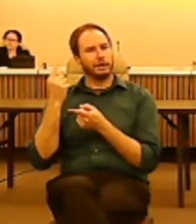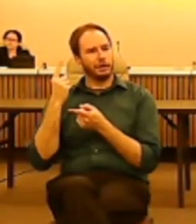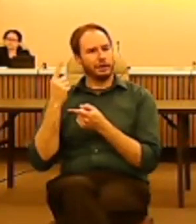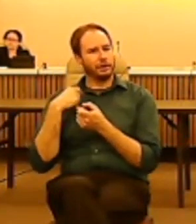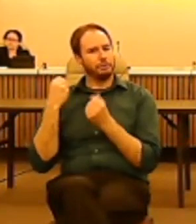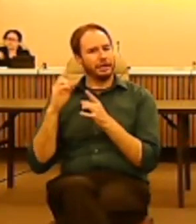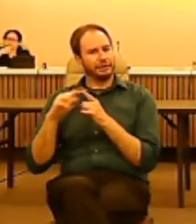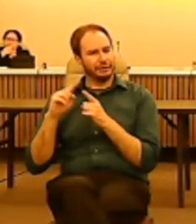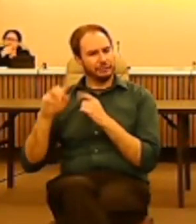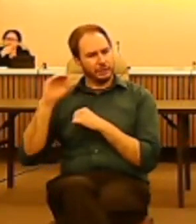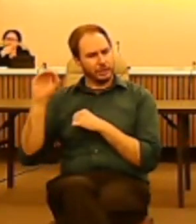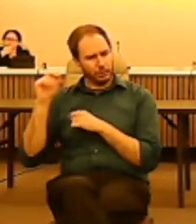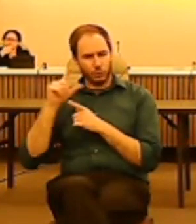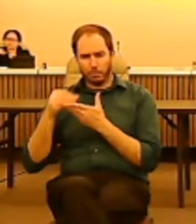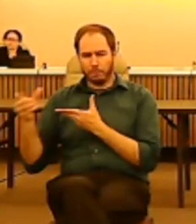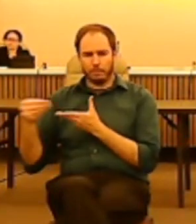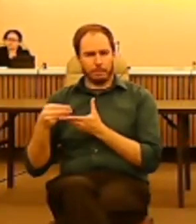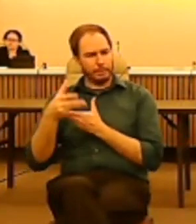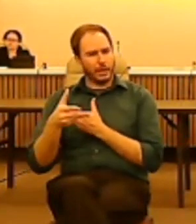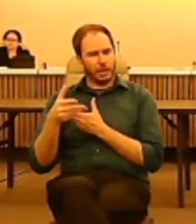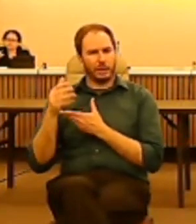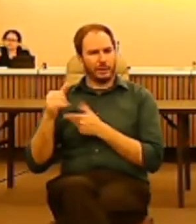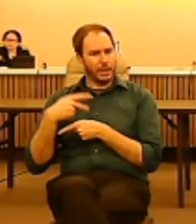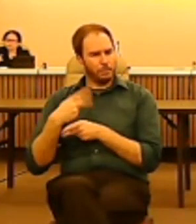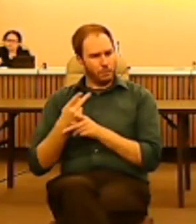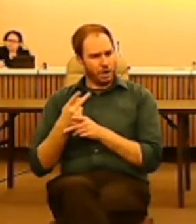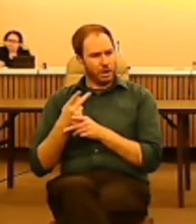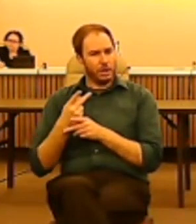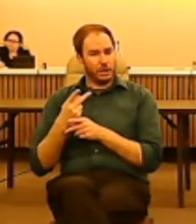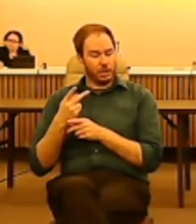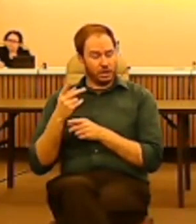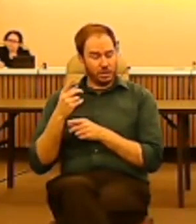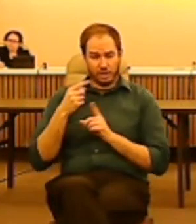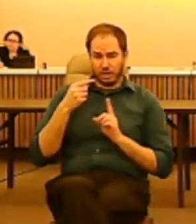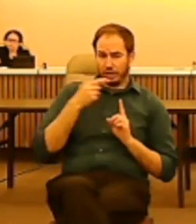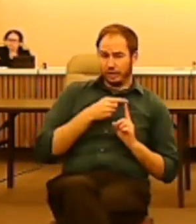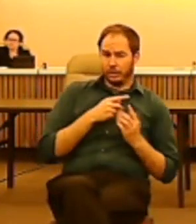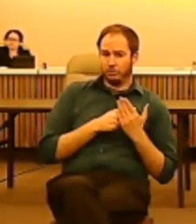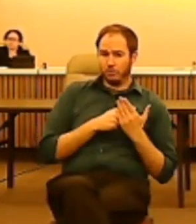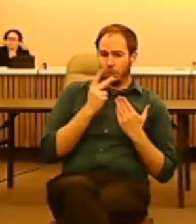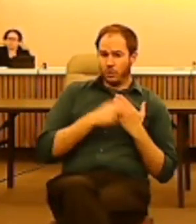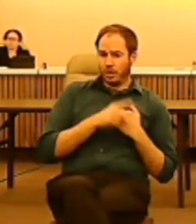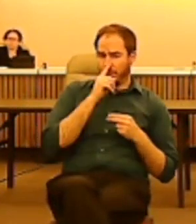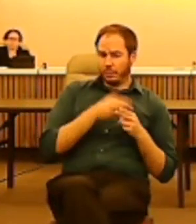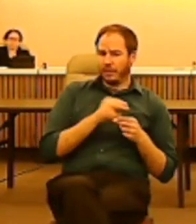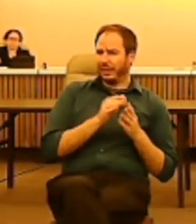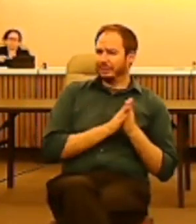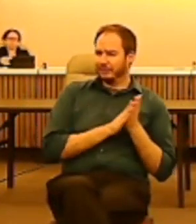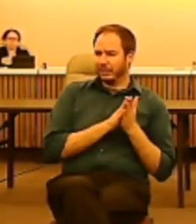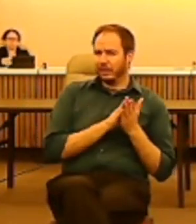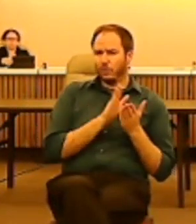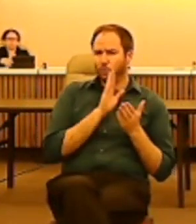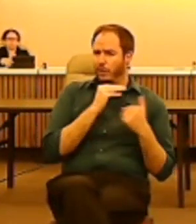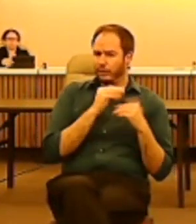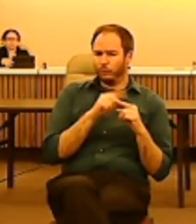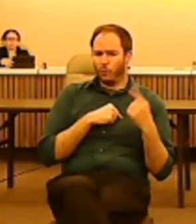many different companies you could buy those products from. Does this program that you're talking about limit to just